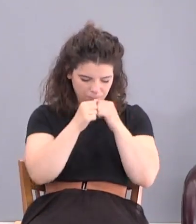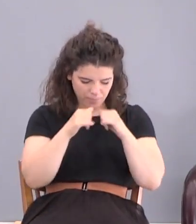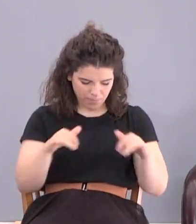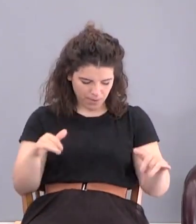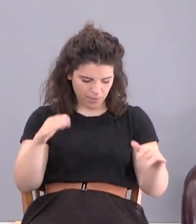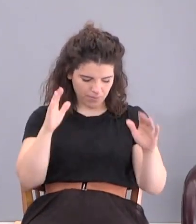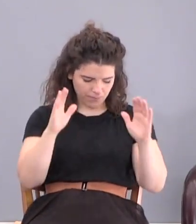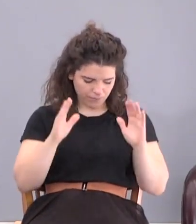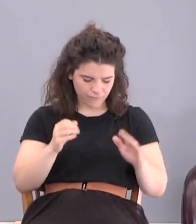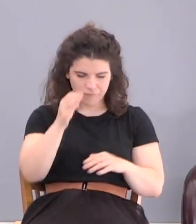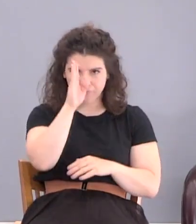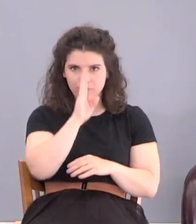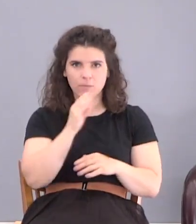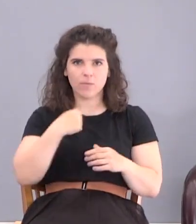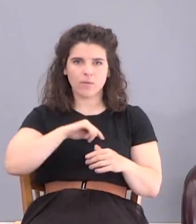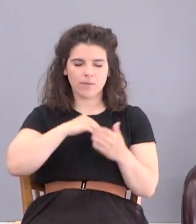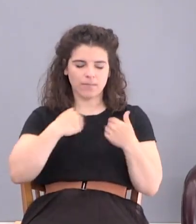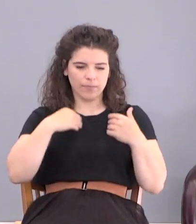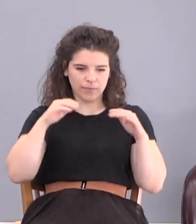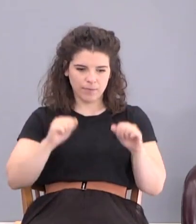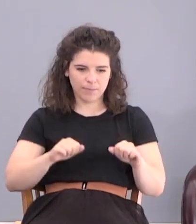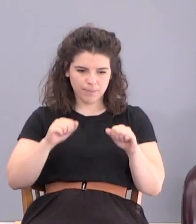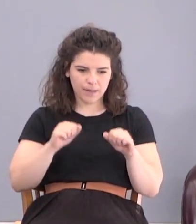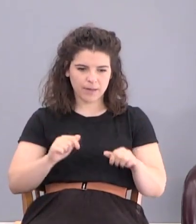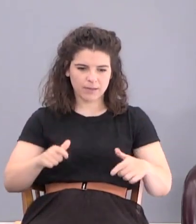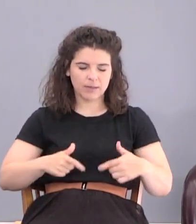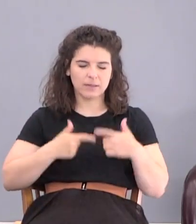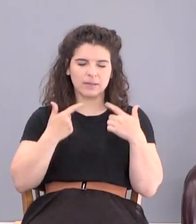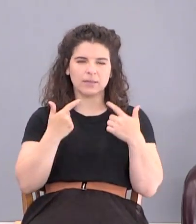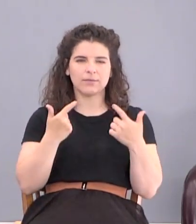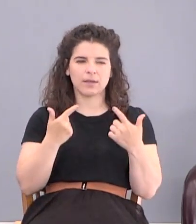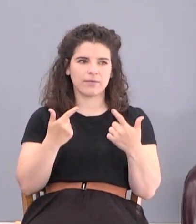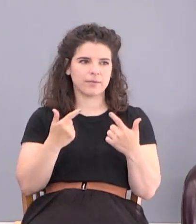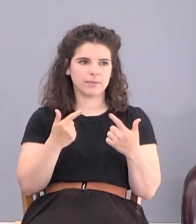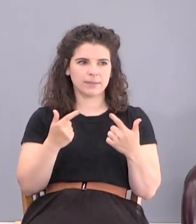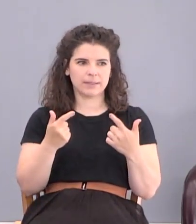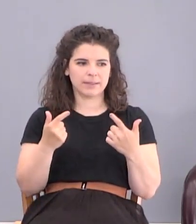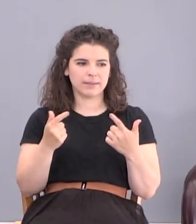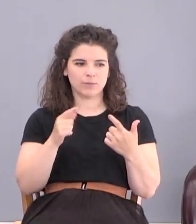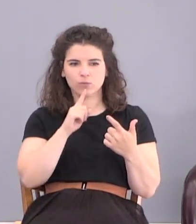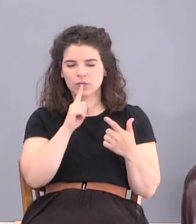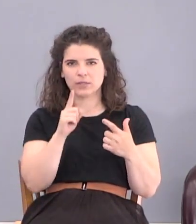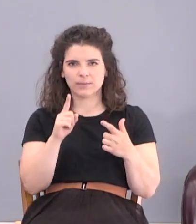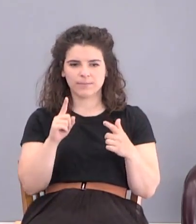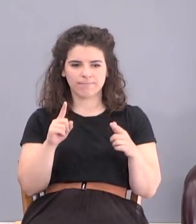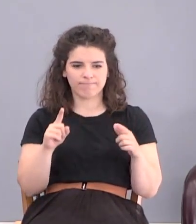have the ability to live that life, to be an ambassador, to as we operate and